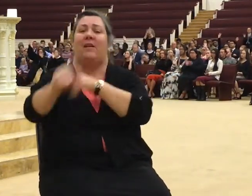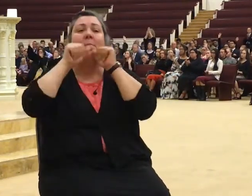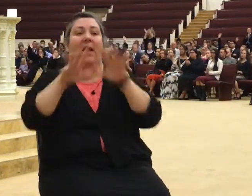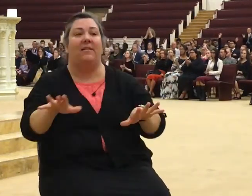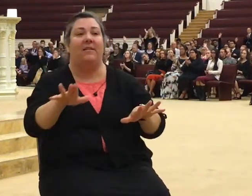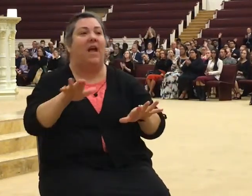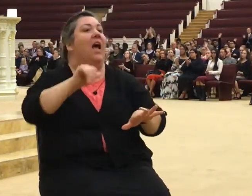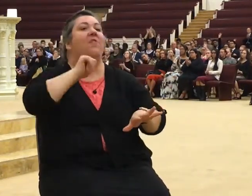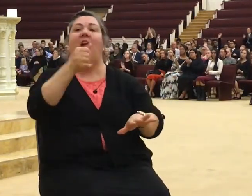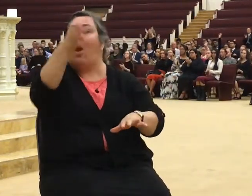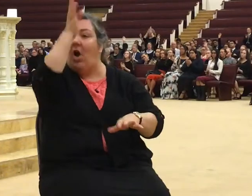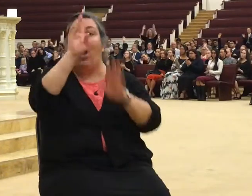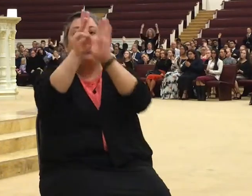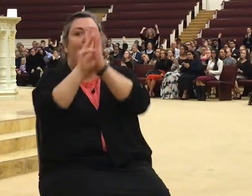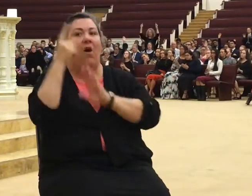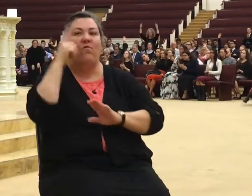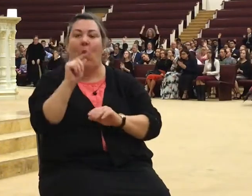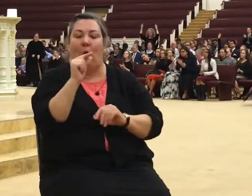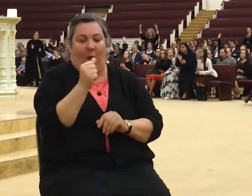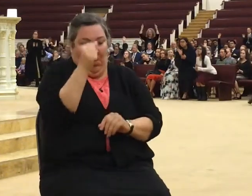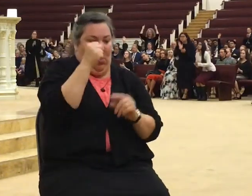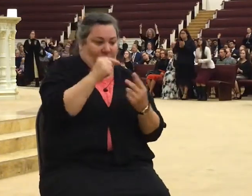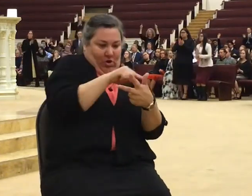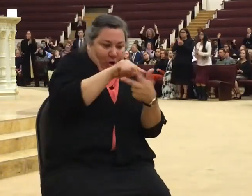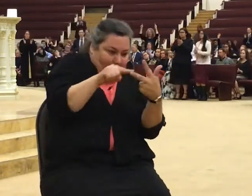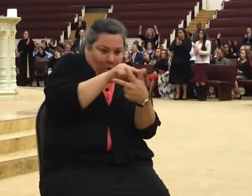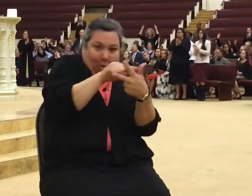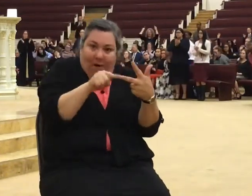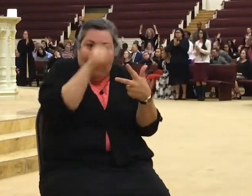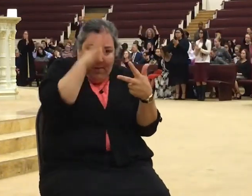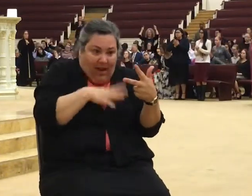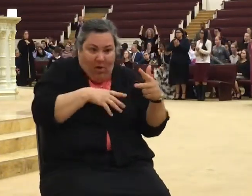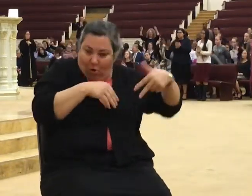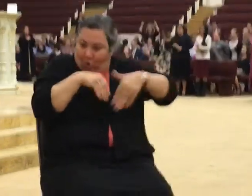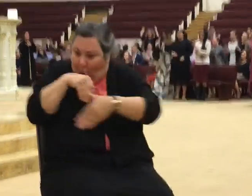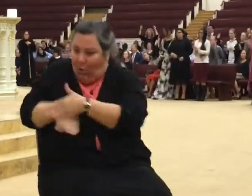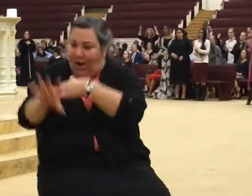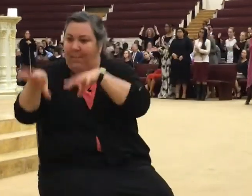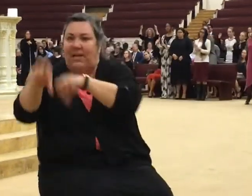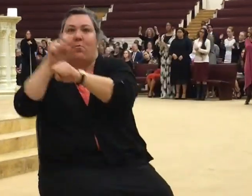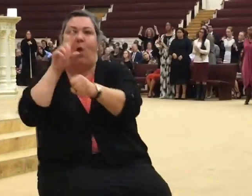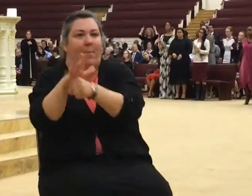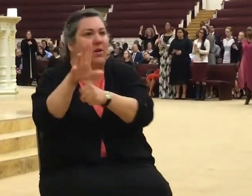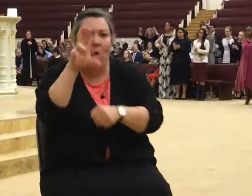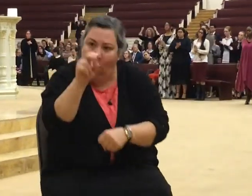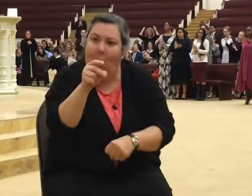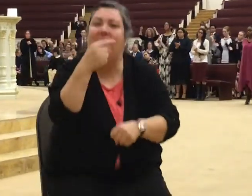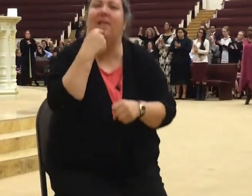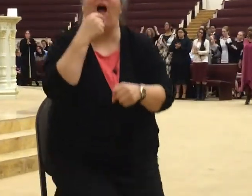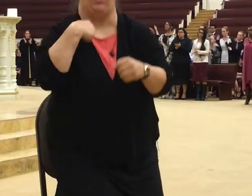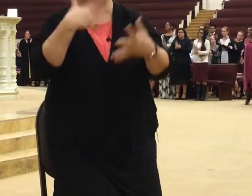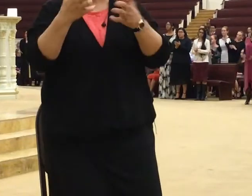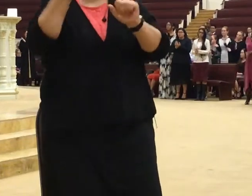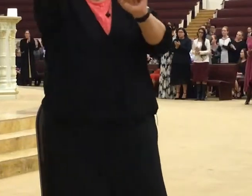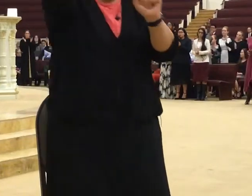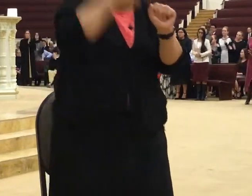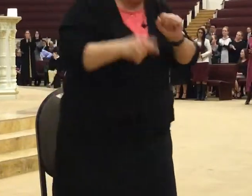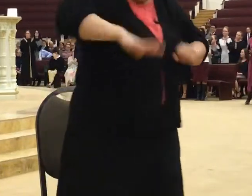was never God's will for just Dan and Reuben and half Manasseh to possess a promise. He said, I'm taking everybody